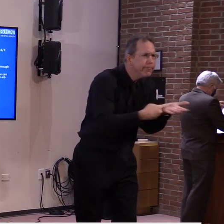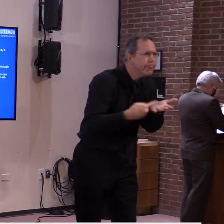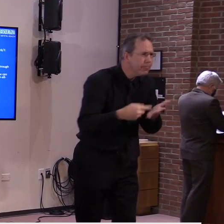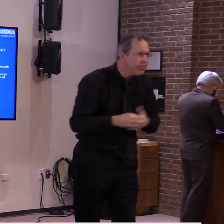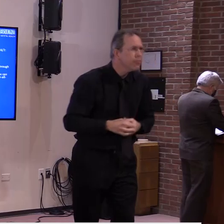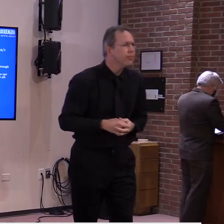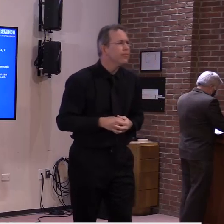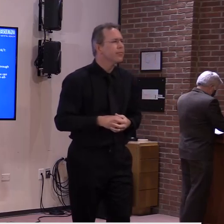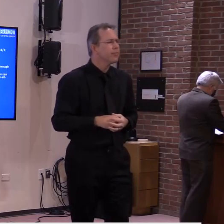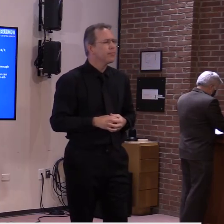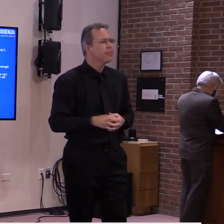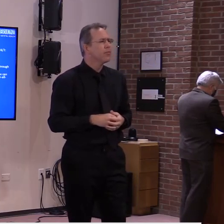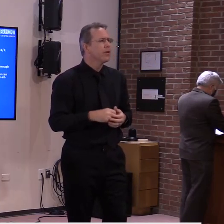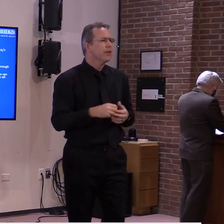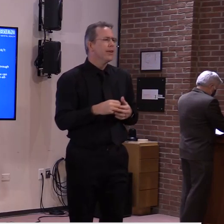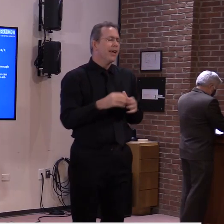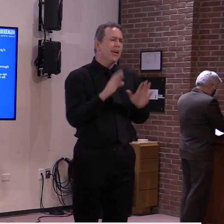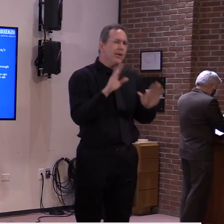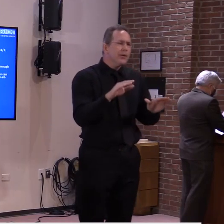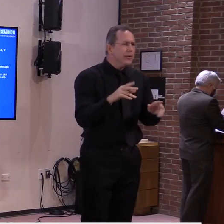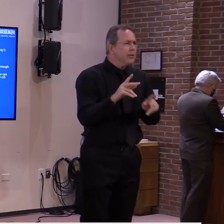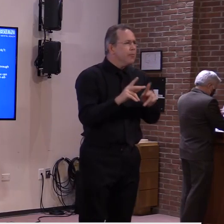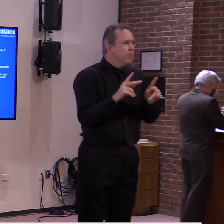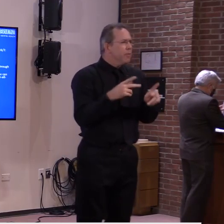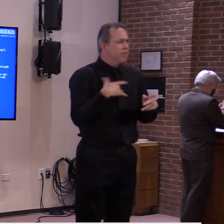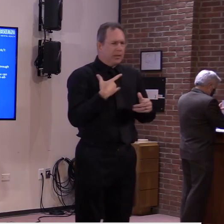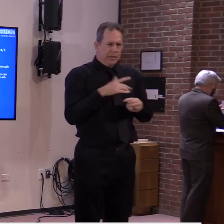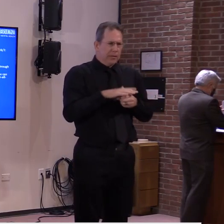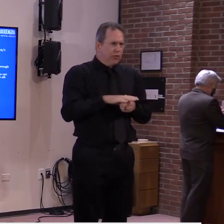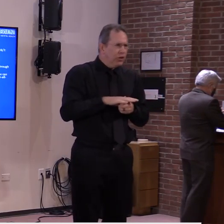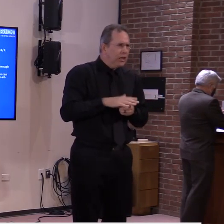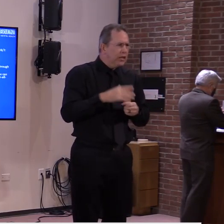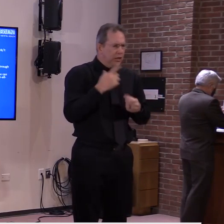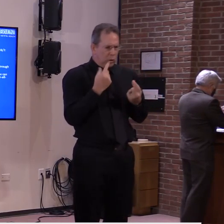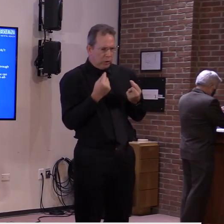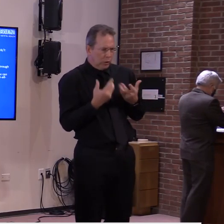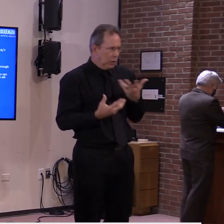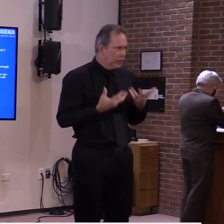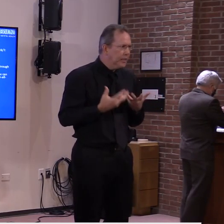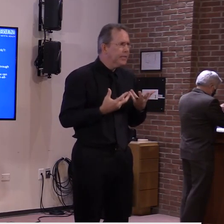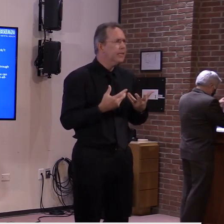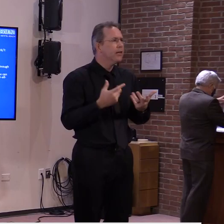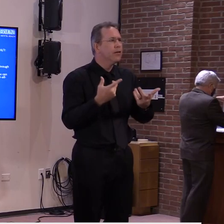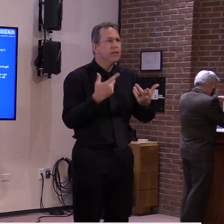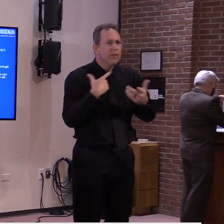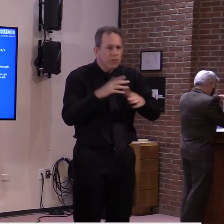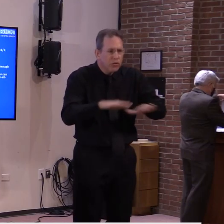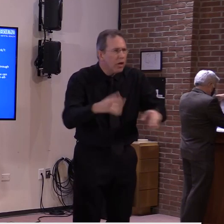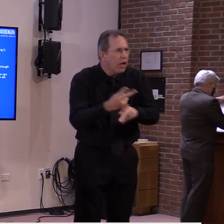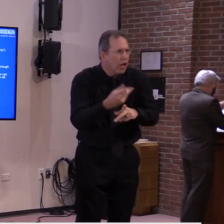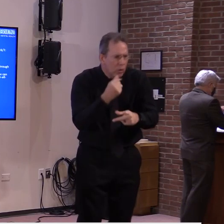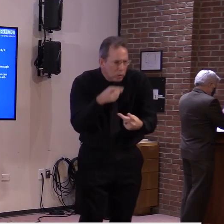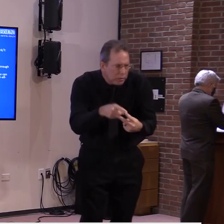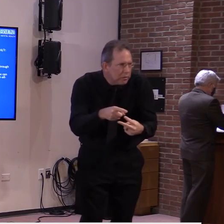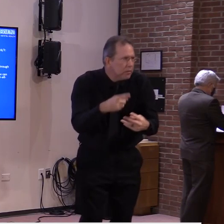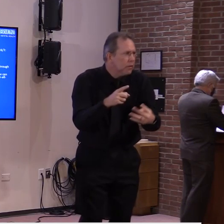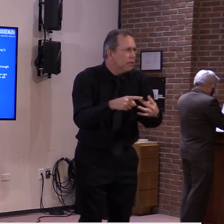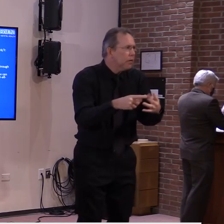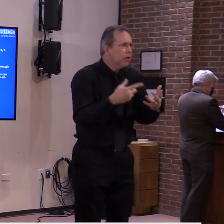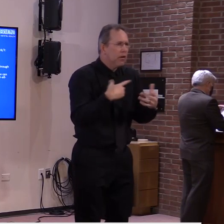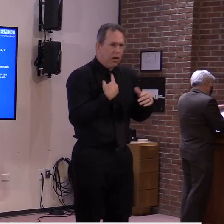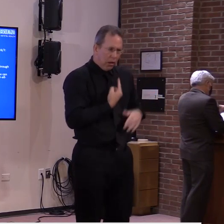daily lives. Our routines have changed. We're juggling childcare and working. We're stressed in isolation, and we're worried